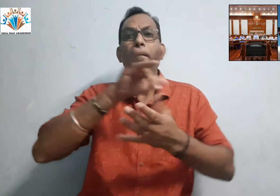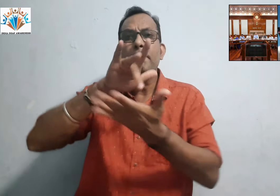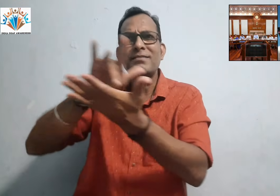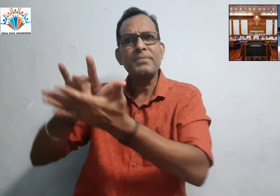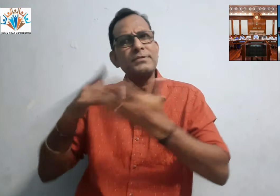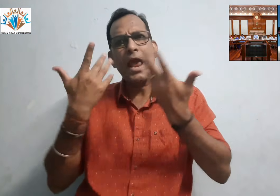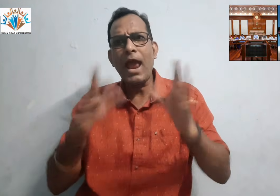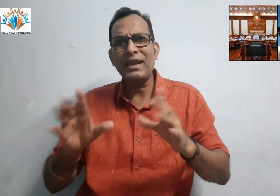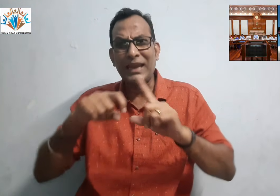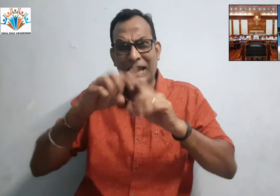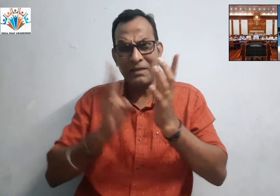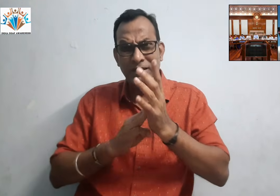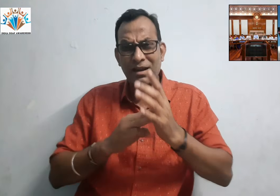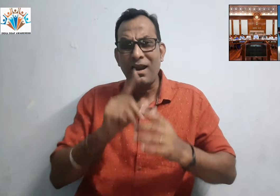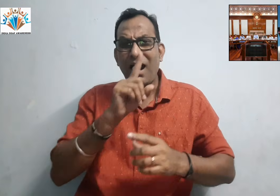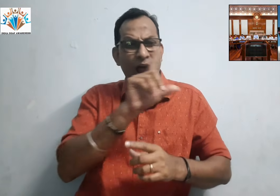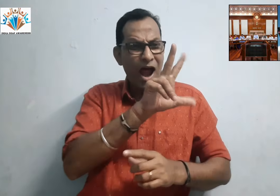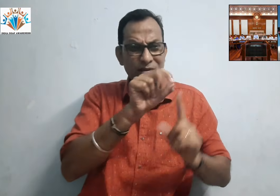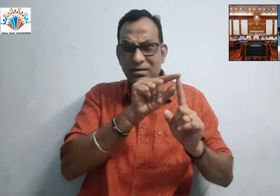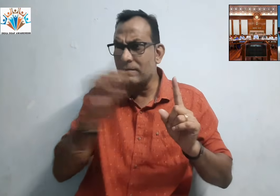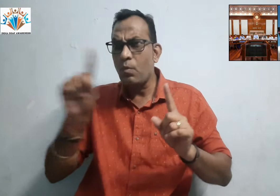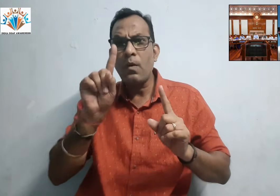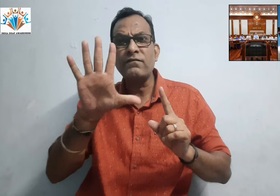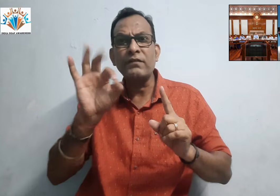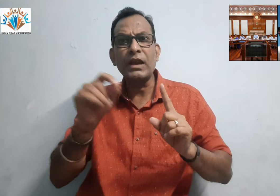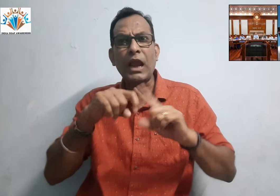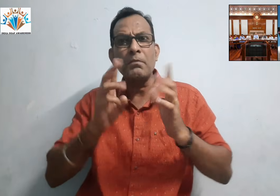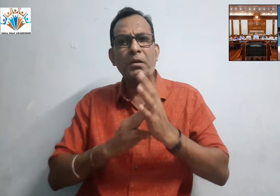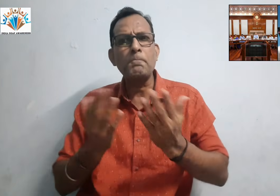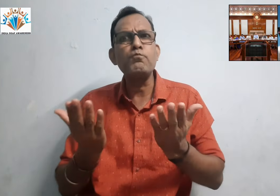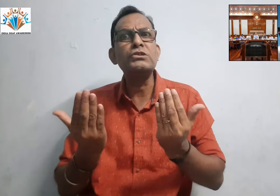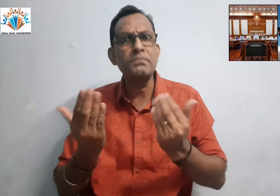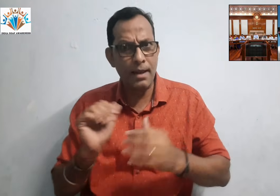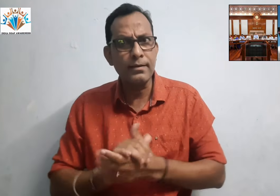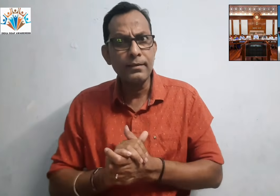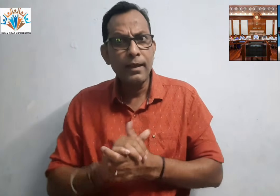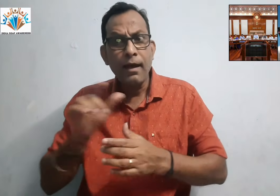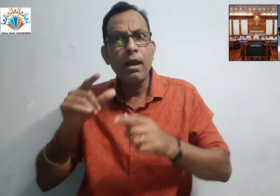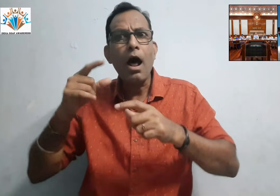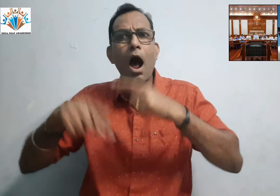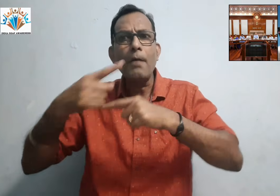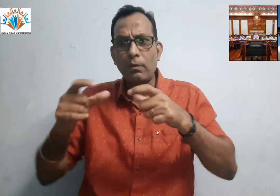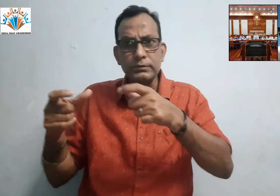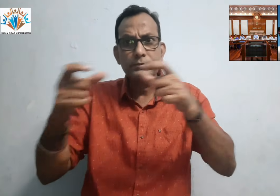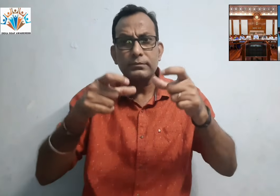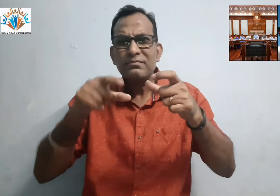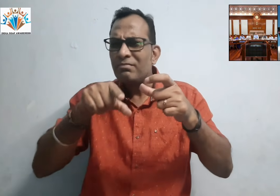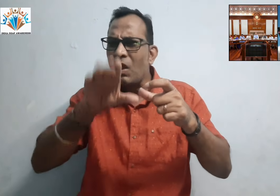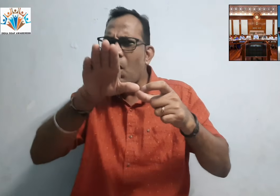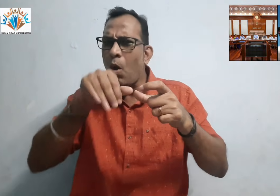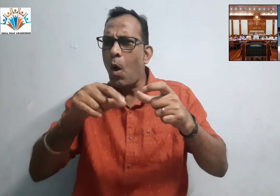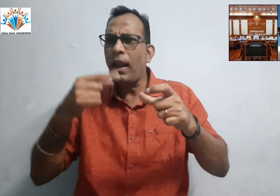But any kilometer, 150 kilometer possible about to call